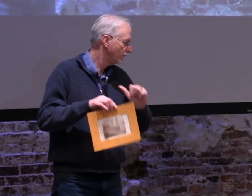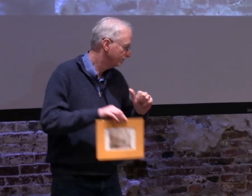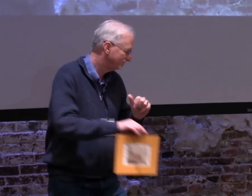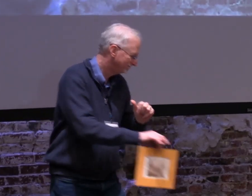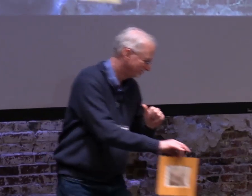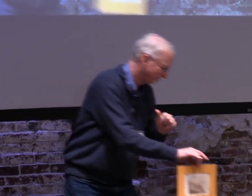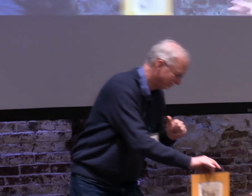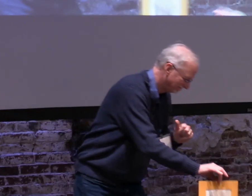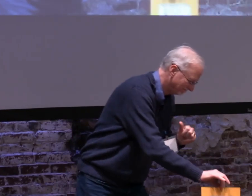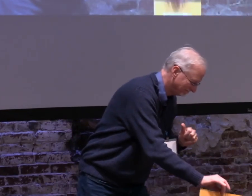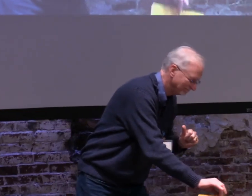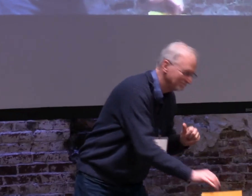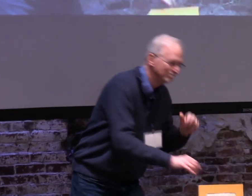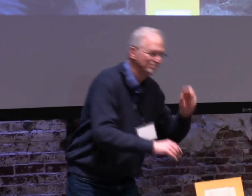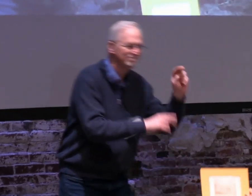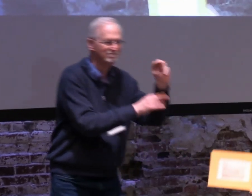from the National Theater of the Deaf.